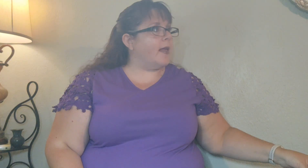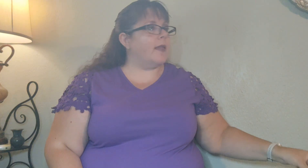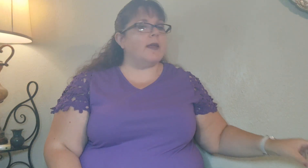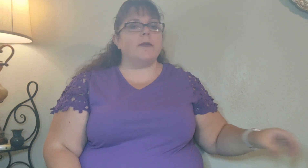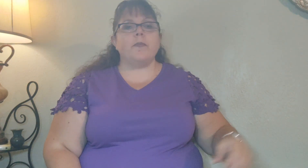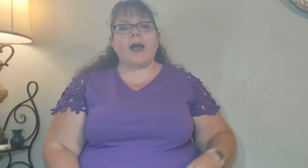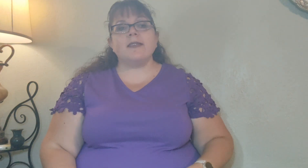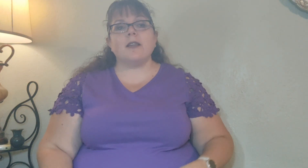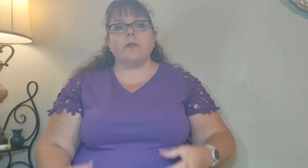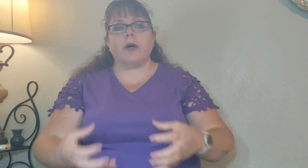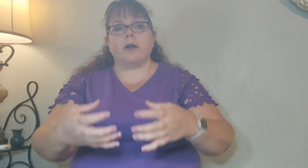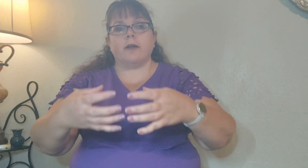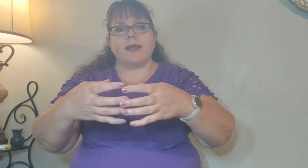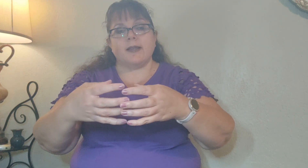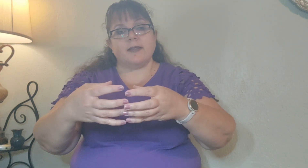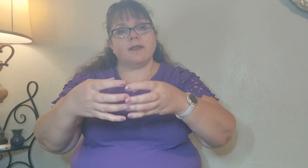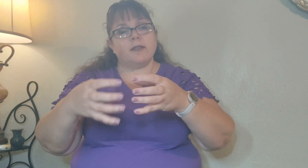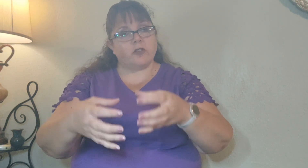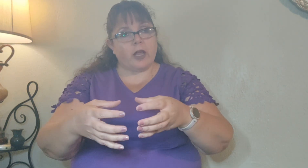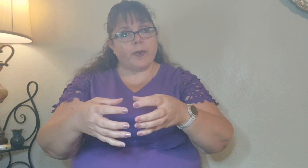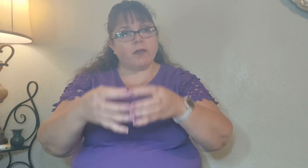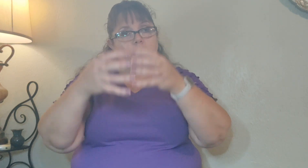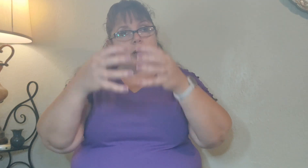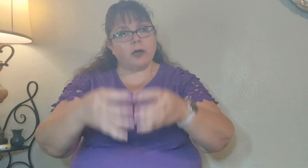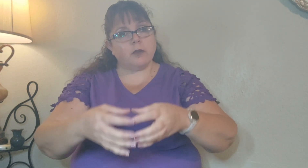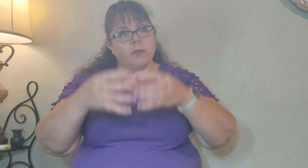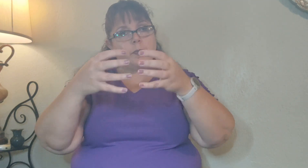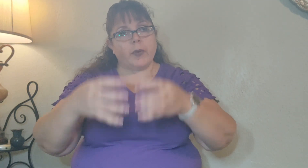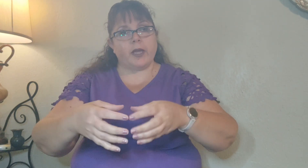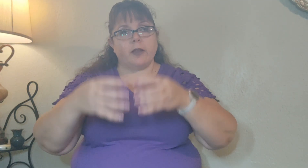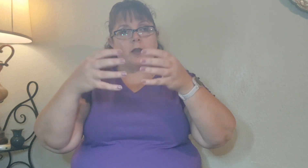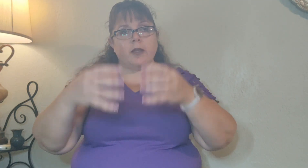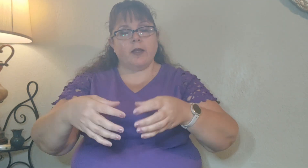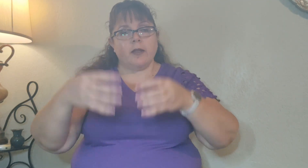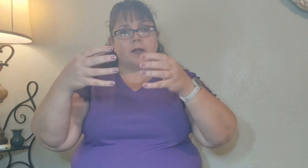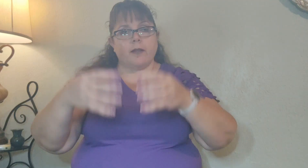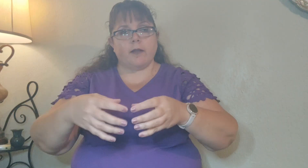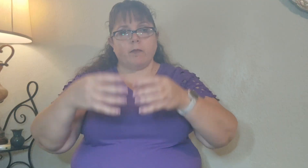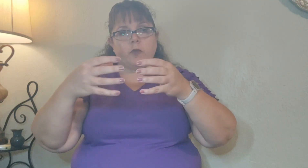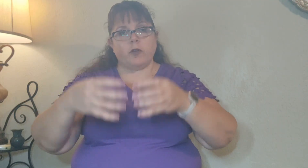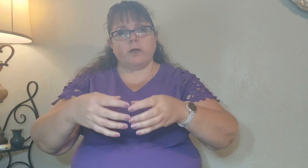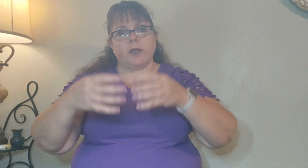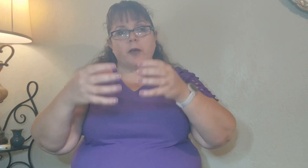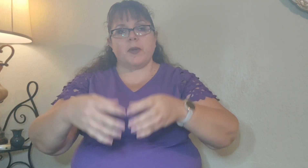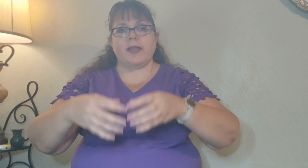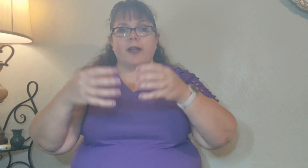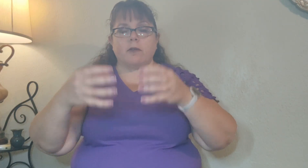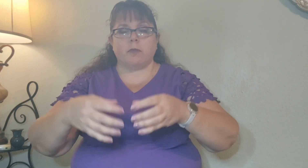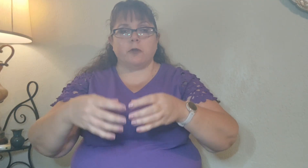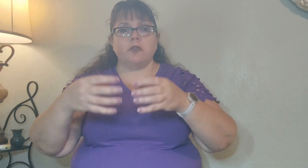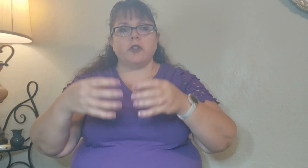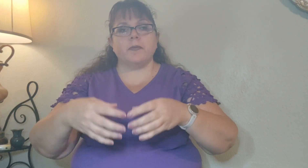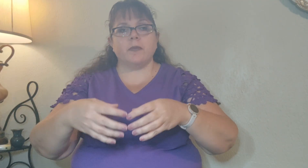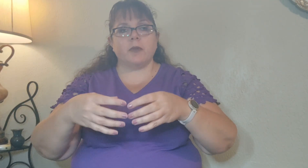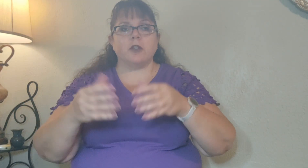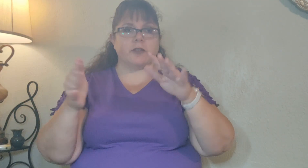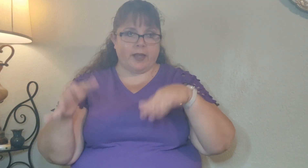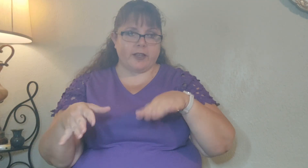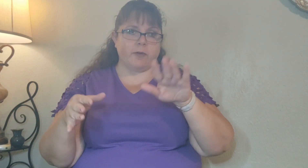And then basketball is the shape of the ball, but do an up and down motion, because like you